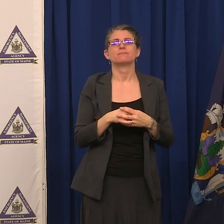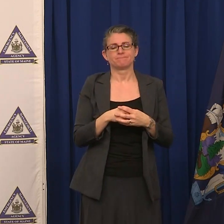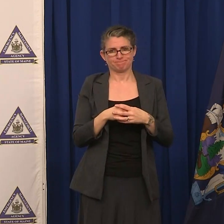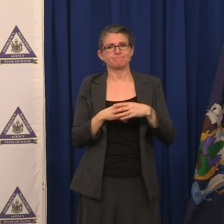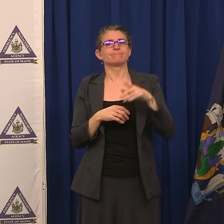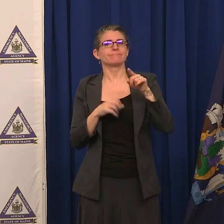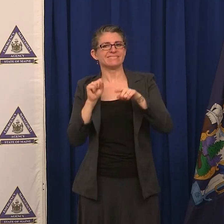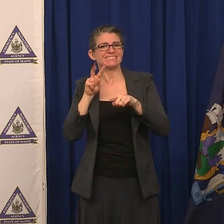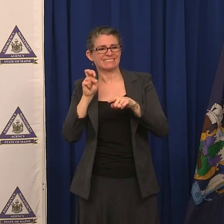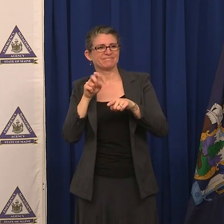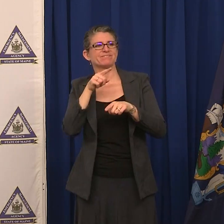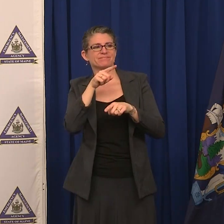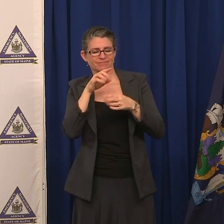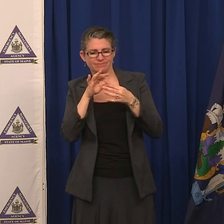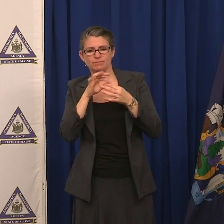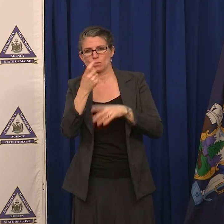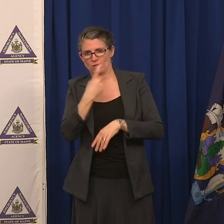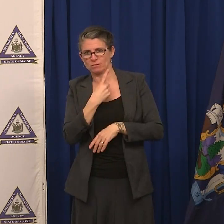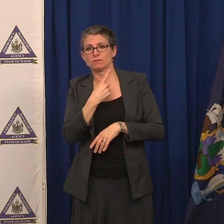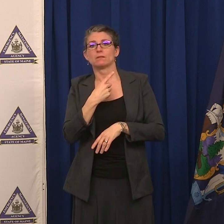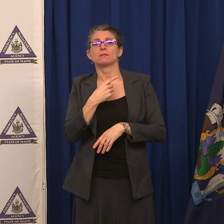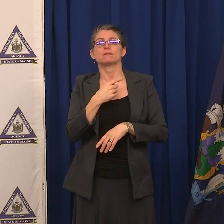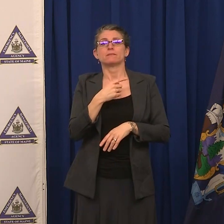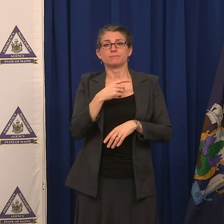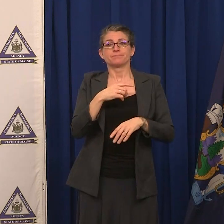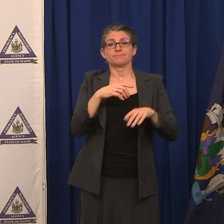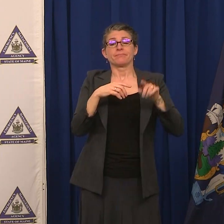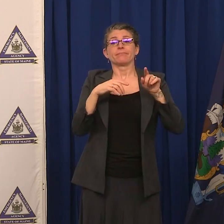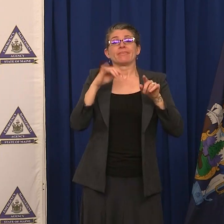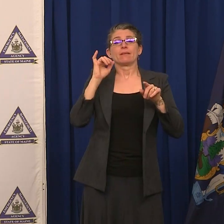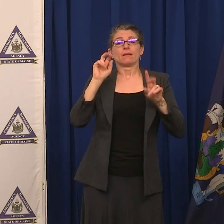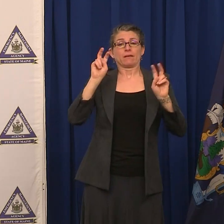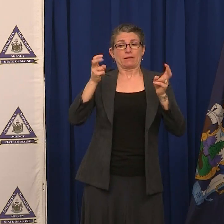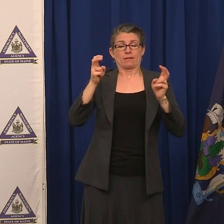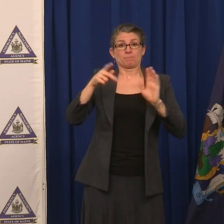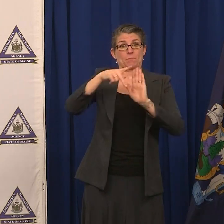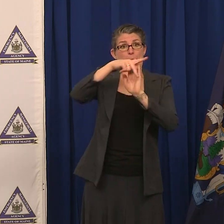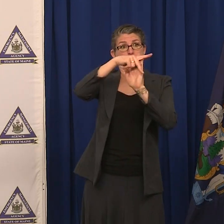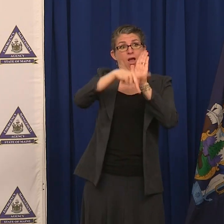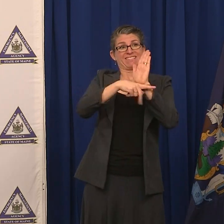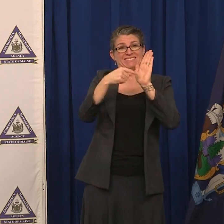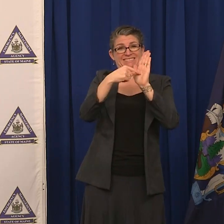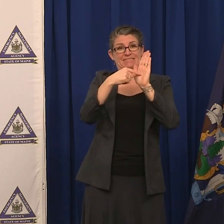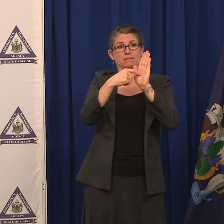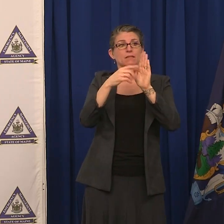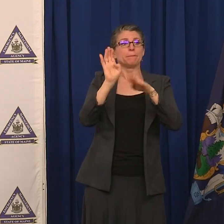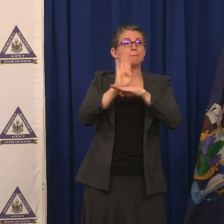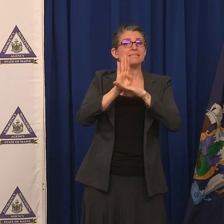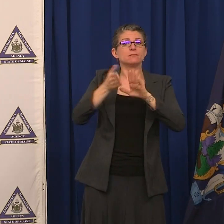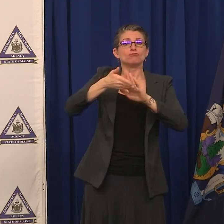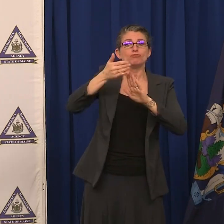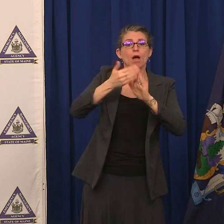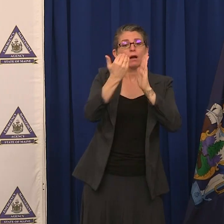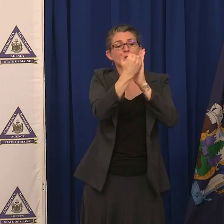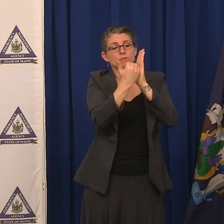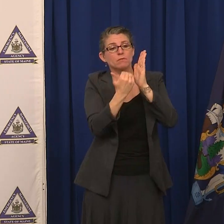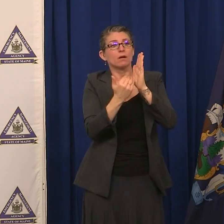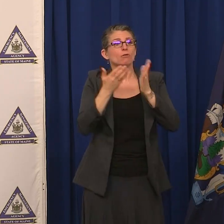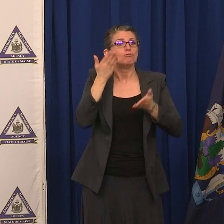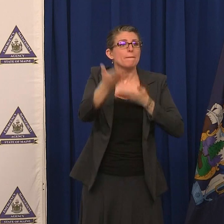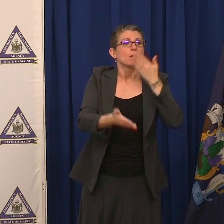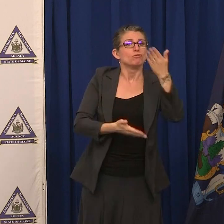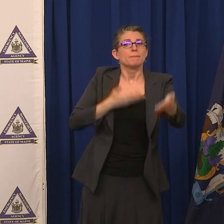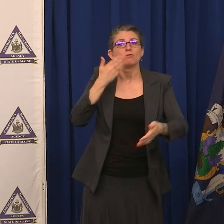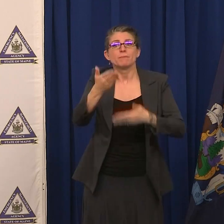policy recommendations ought to be introduced from a social distancing perspective. And Steve, it's a great question. We